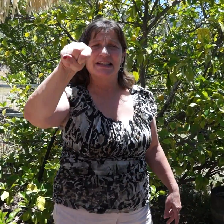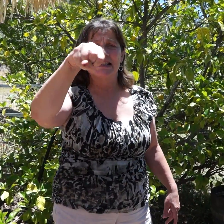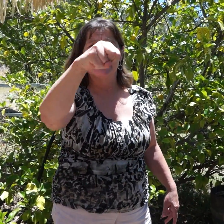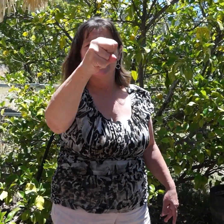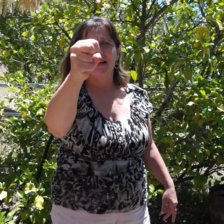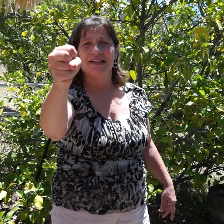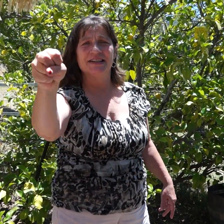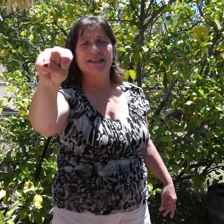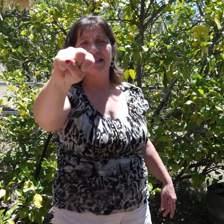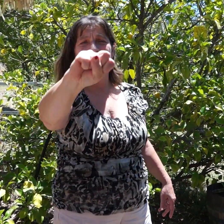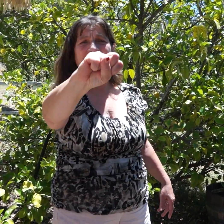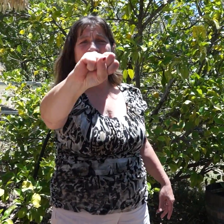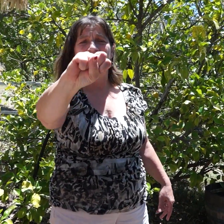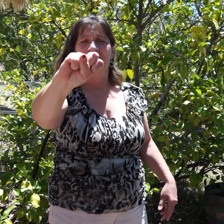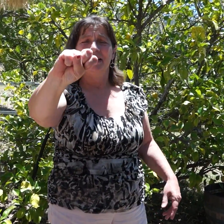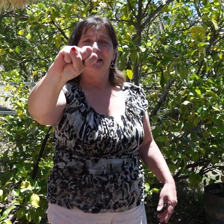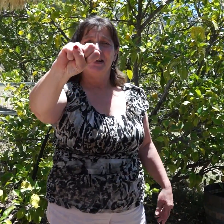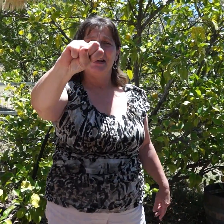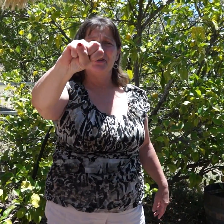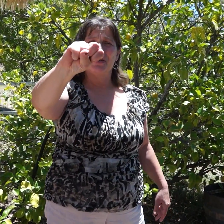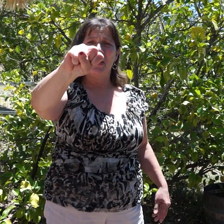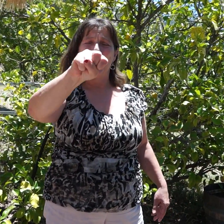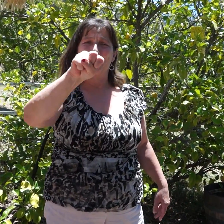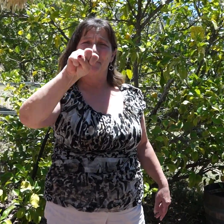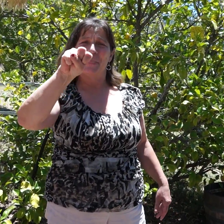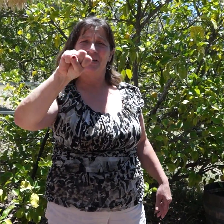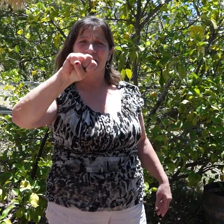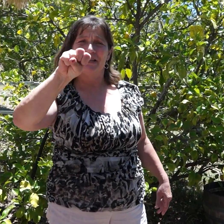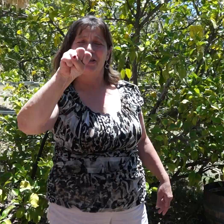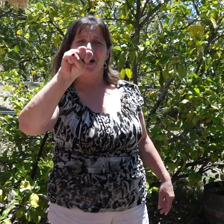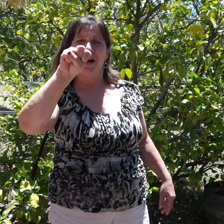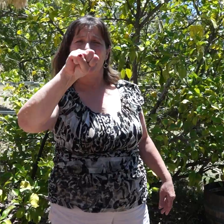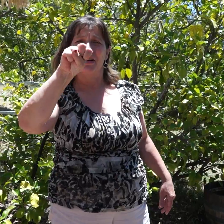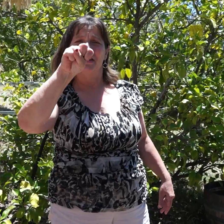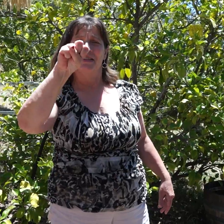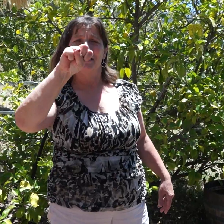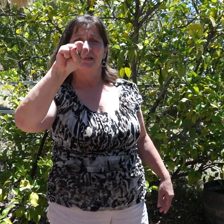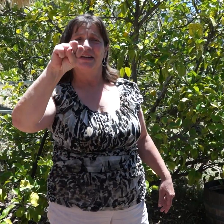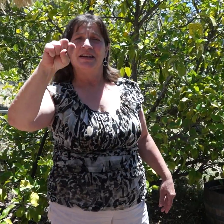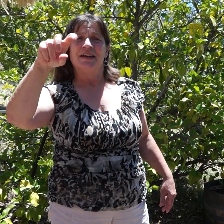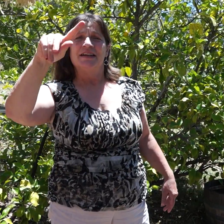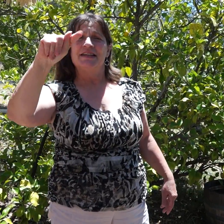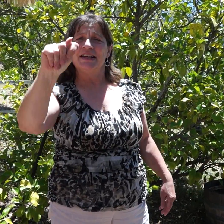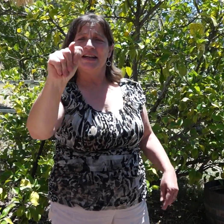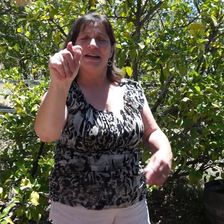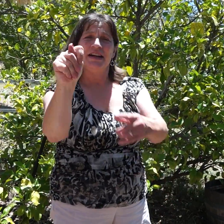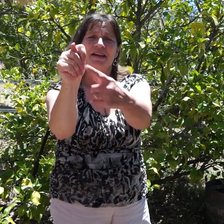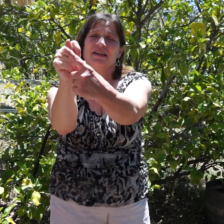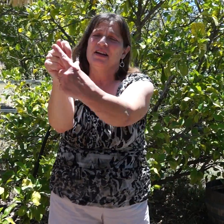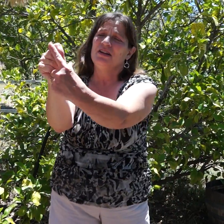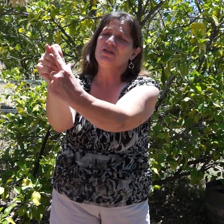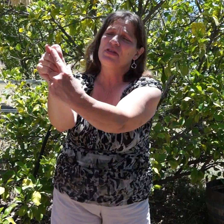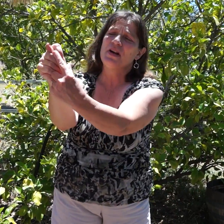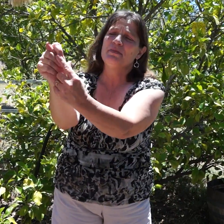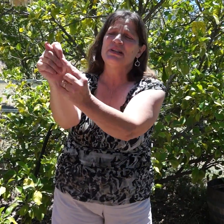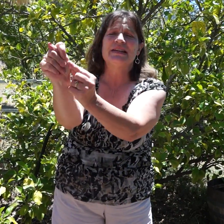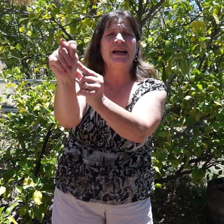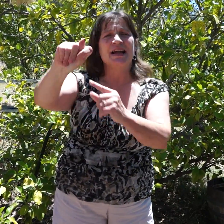S is a snake, and your thumb is the tongue. T, your thumb is the handle